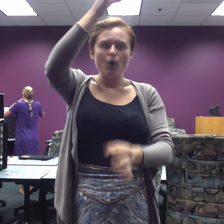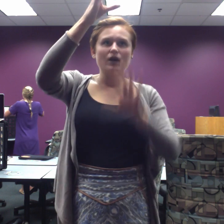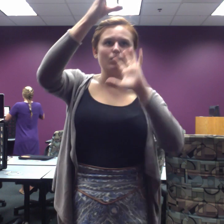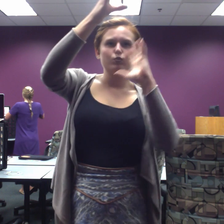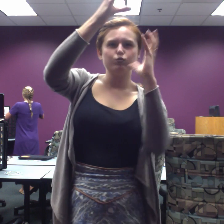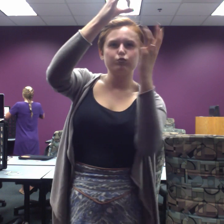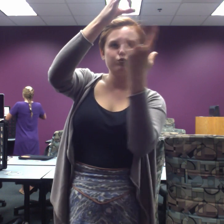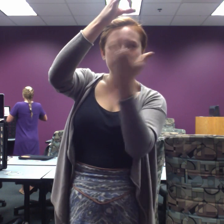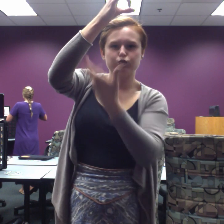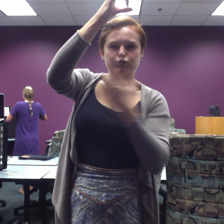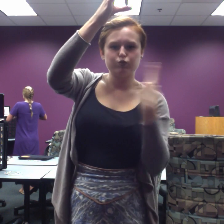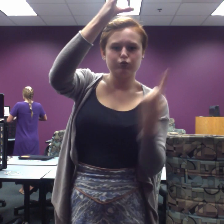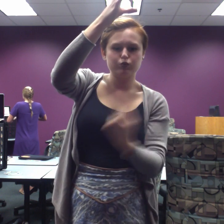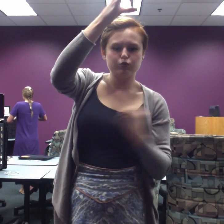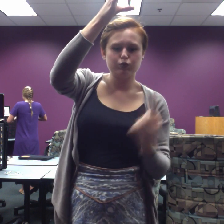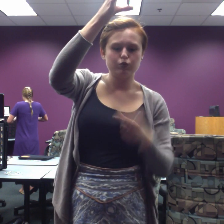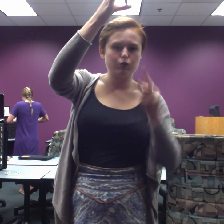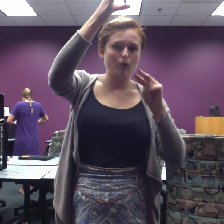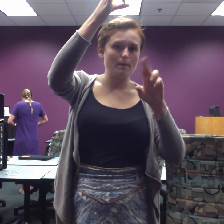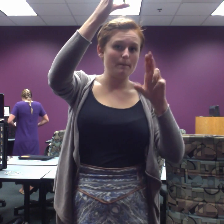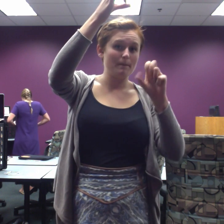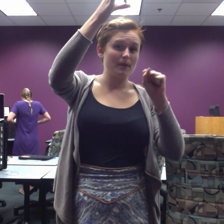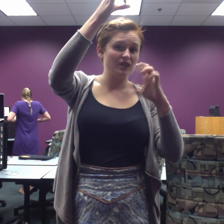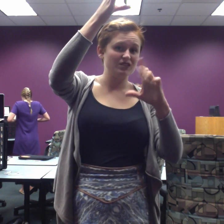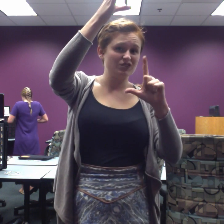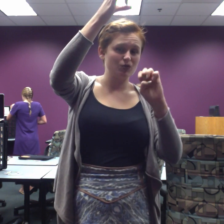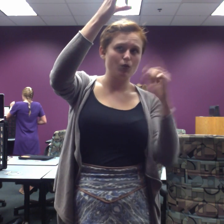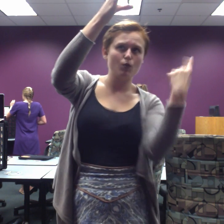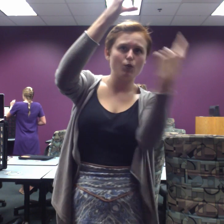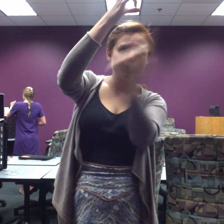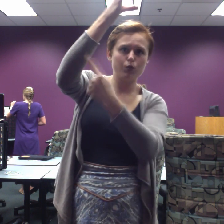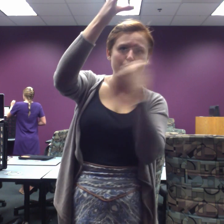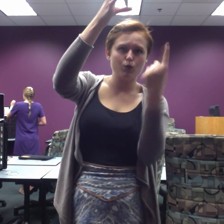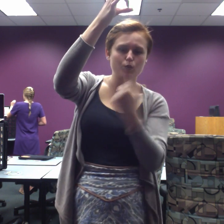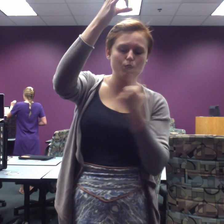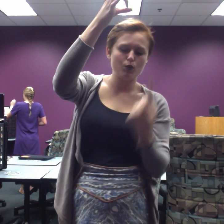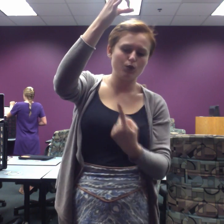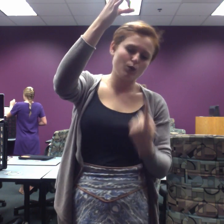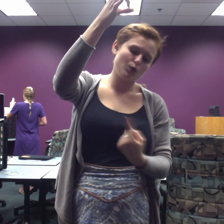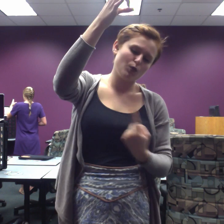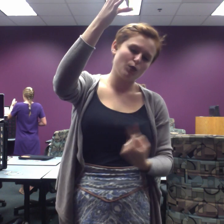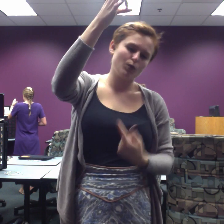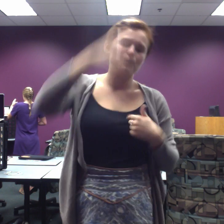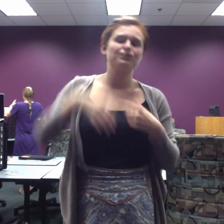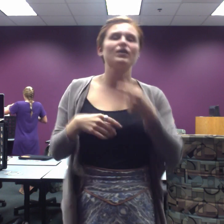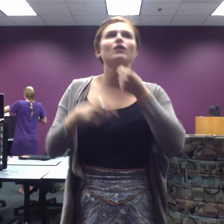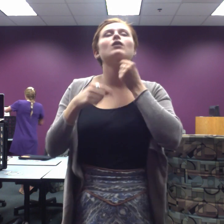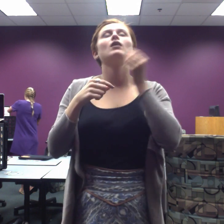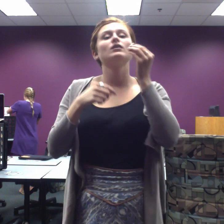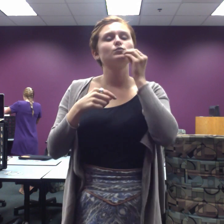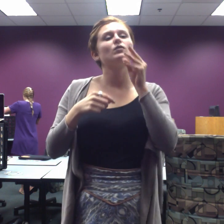is that bag of smooth muscle, and the stomach mixes it and churns